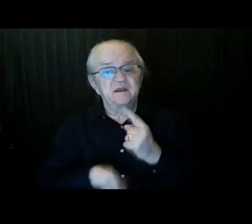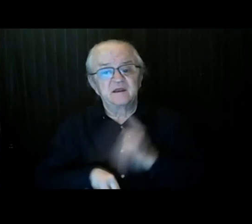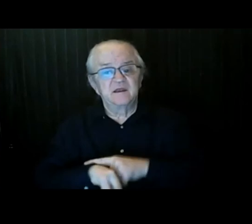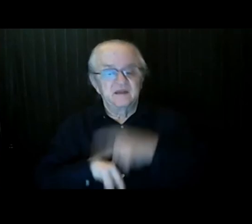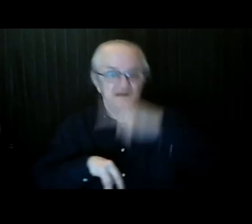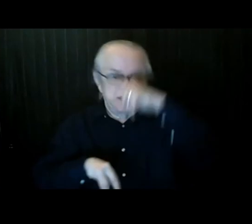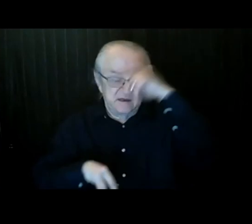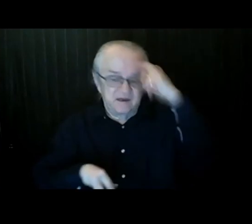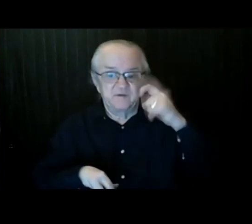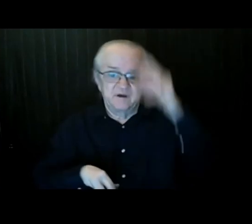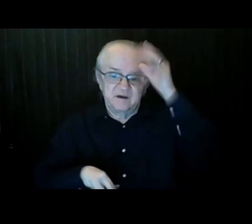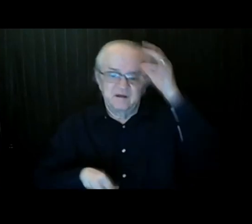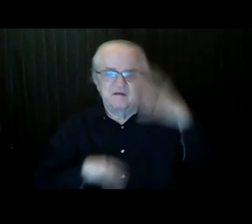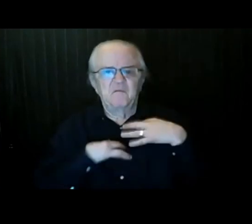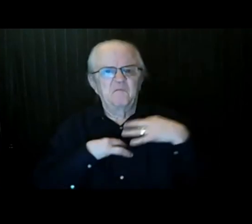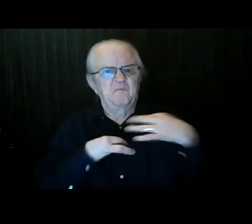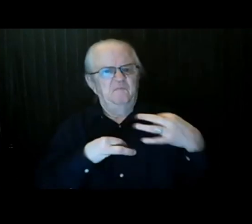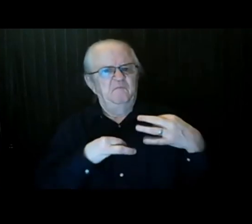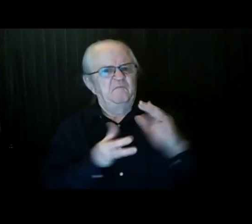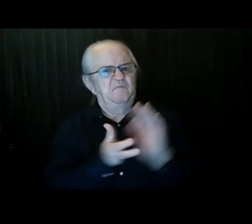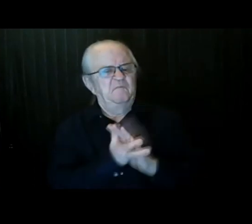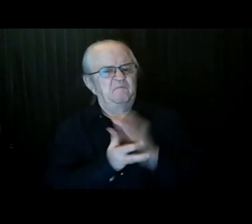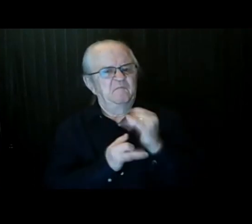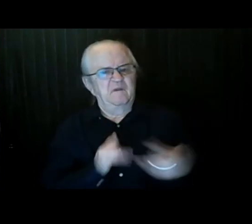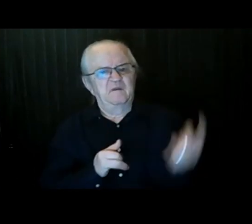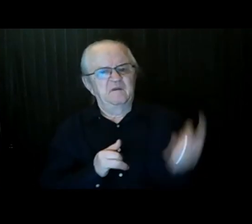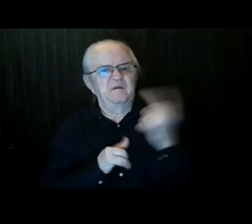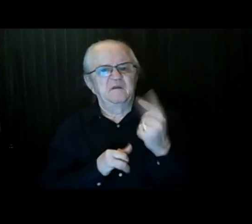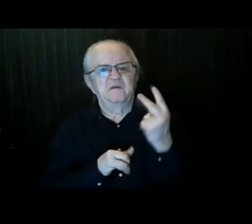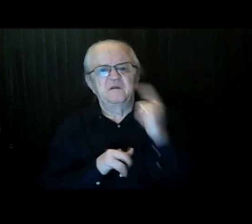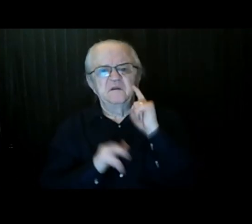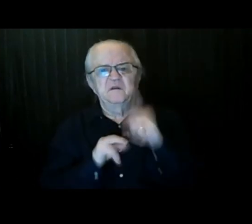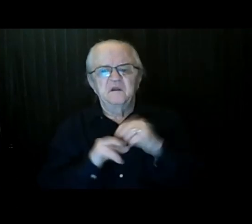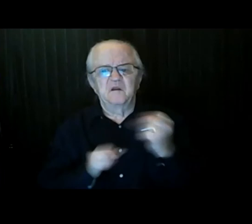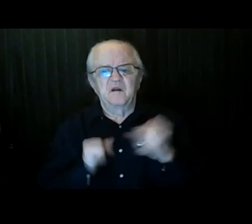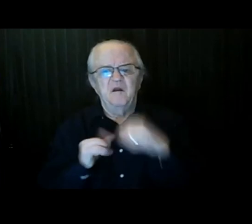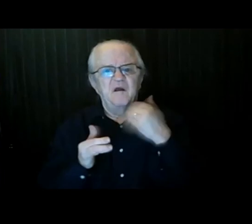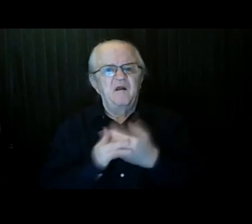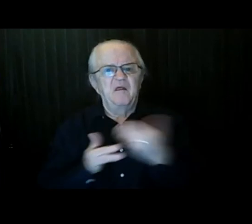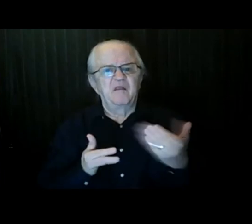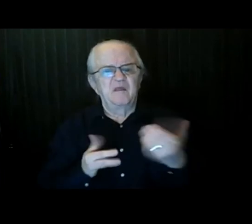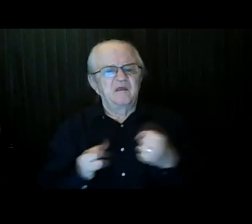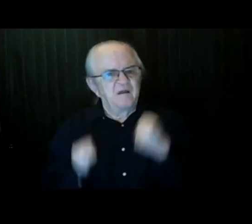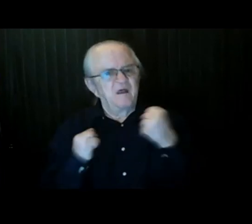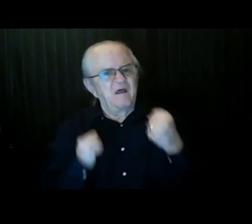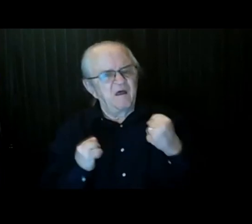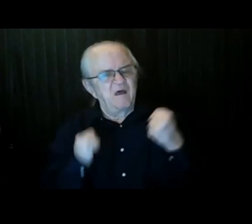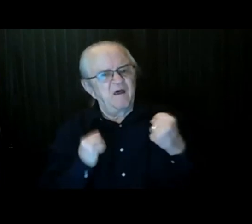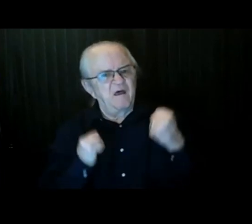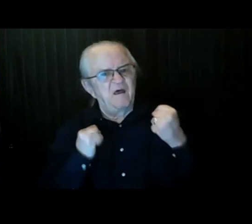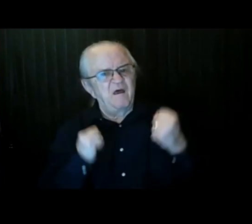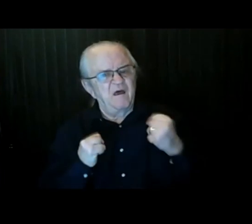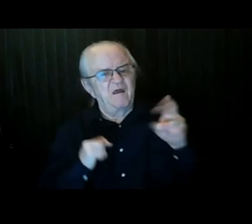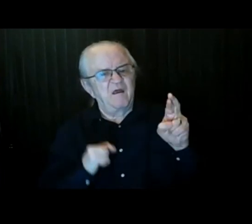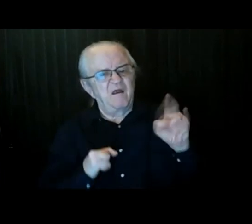me up that last day of school and my two sisters in the car and all our stuff, and we drove to Rhode Island. And